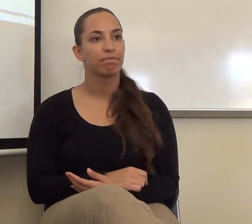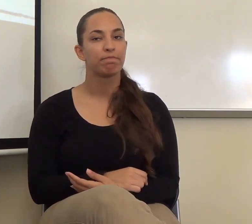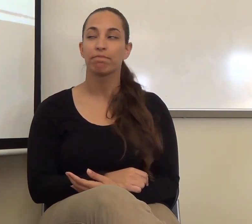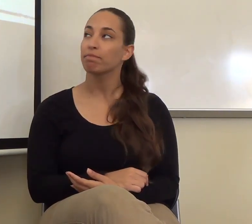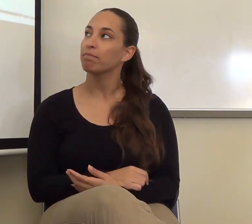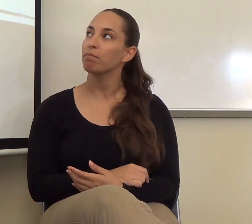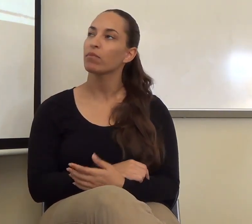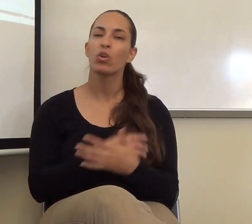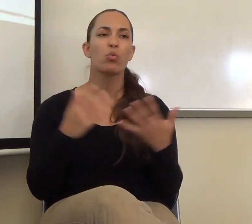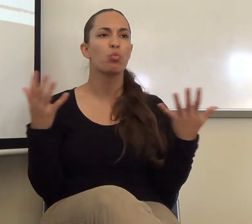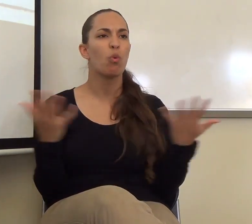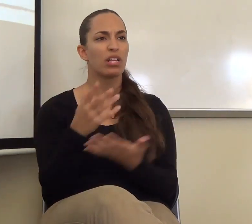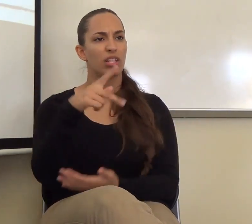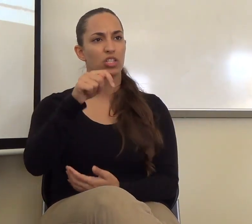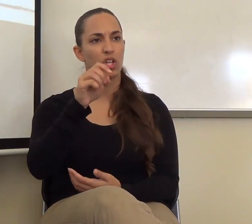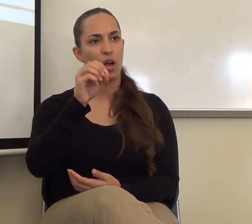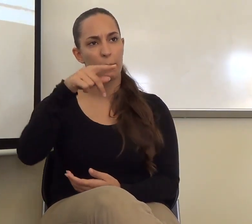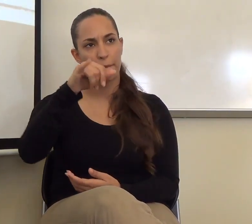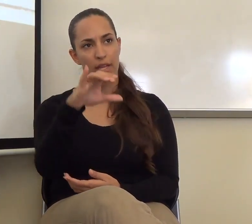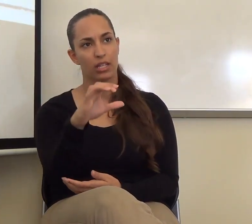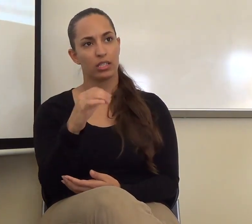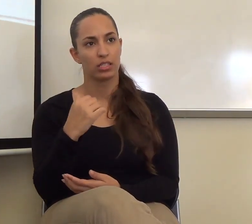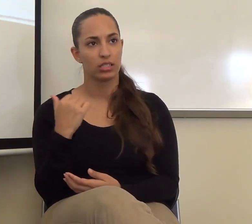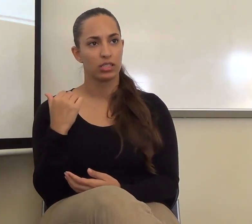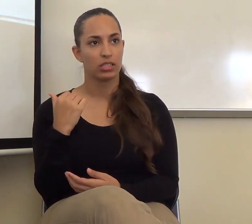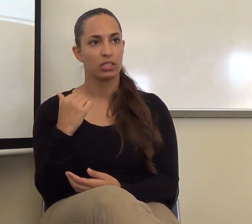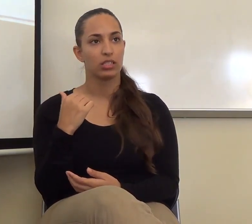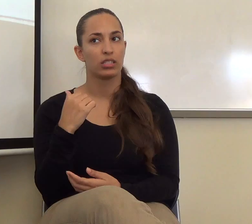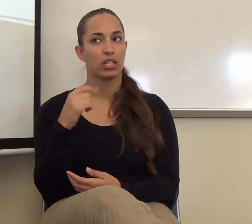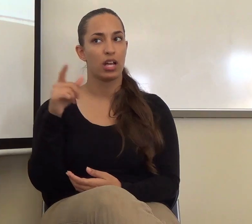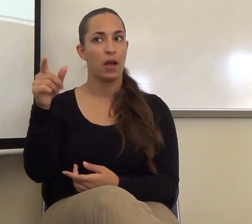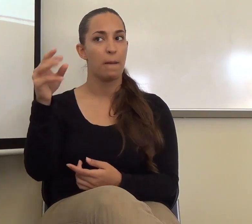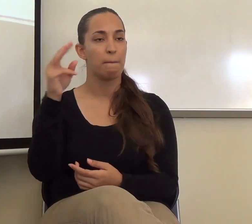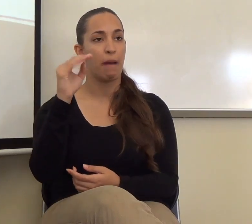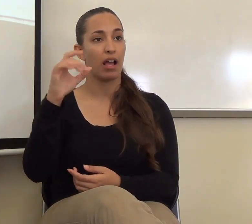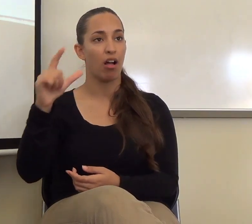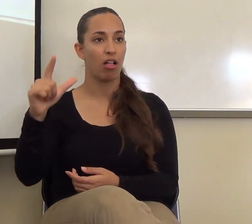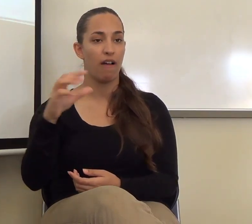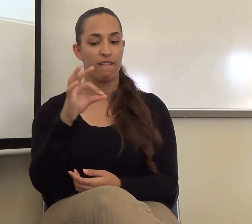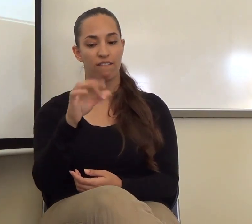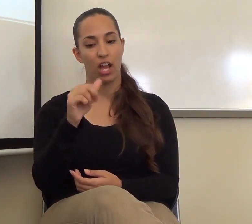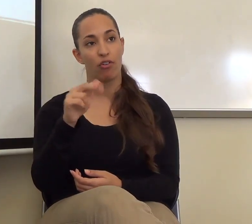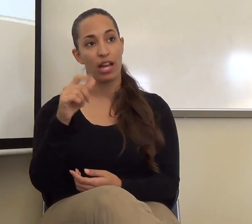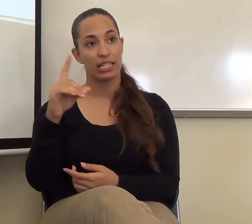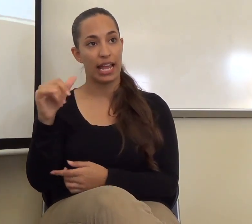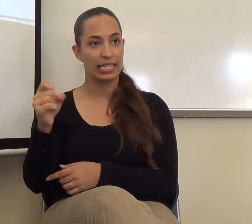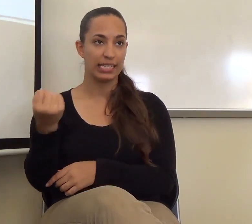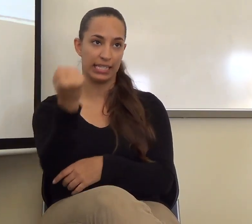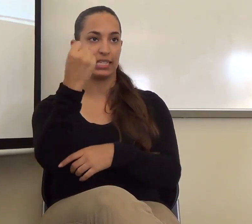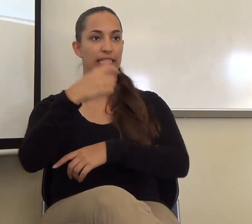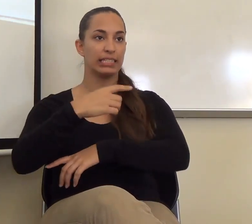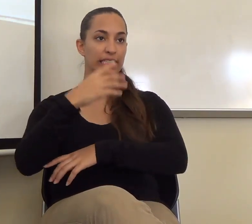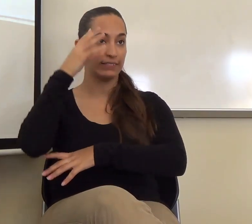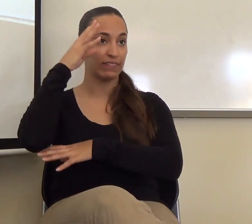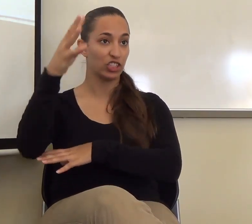What's the topic? Michael Faraday's inventions. Okay, Michael Faraday's inventions.